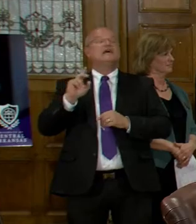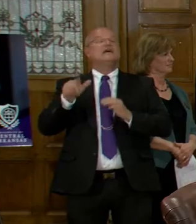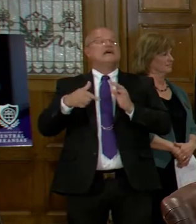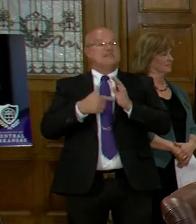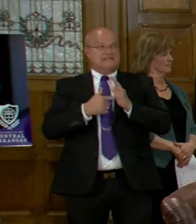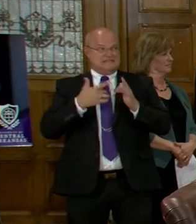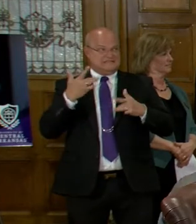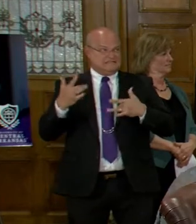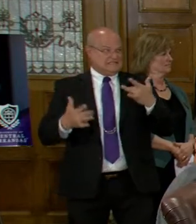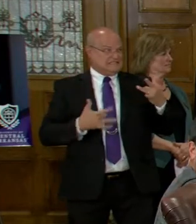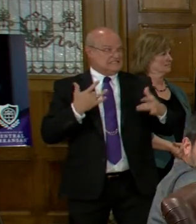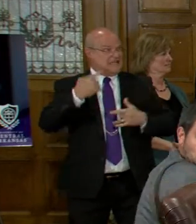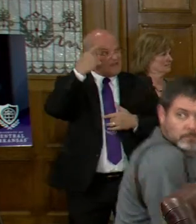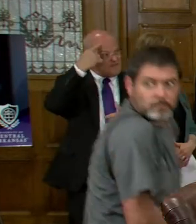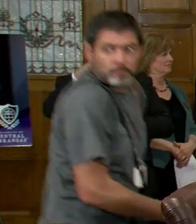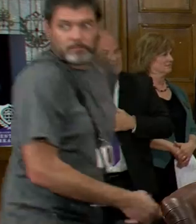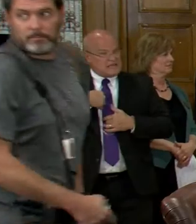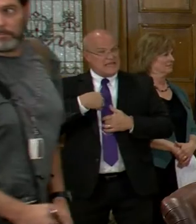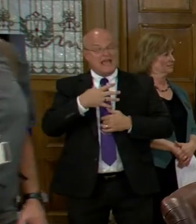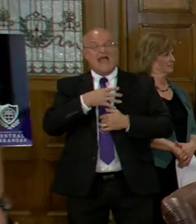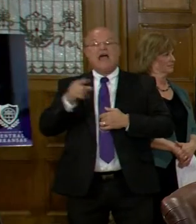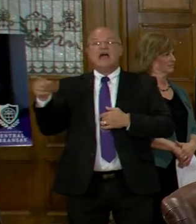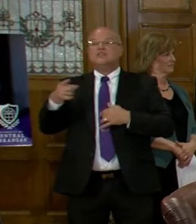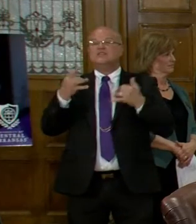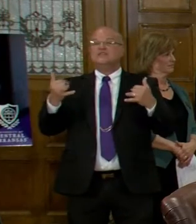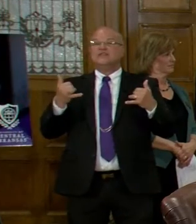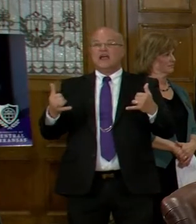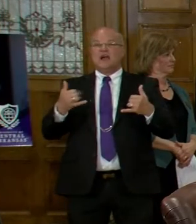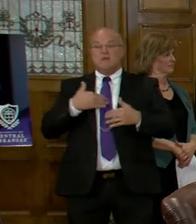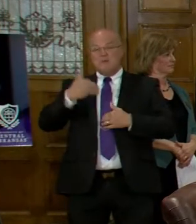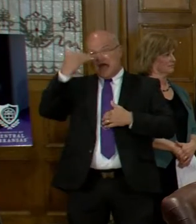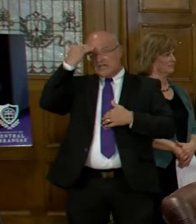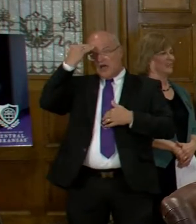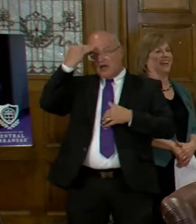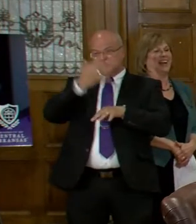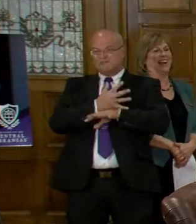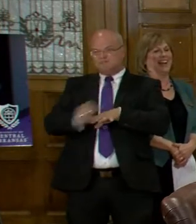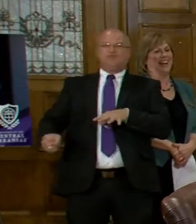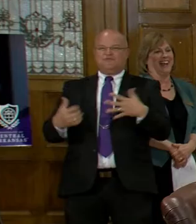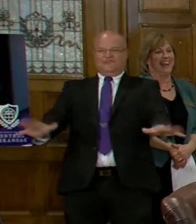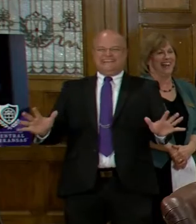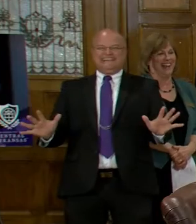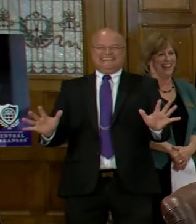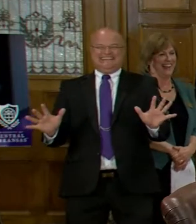is exciting to me, and I want you to know you've now exhausted my knowledge of this topic.